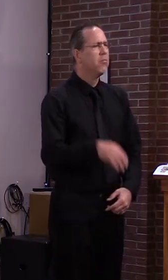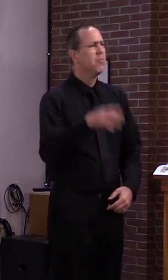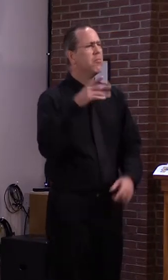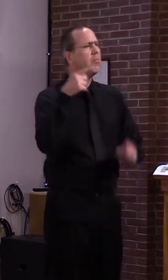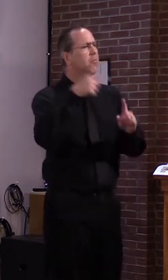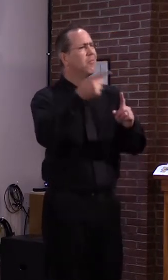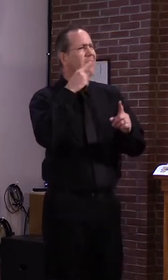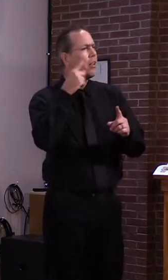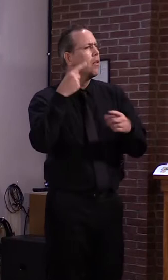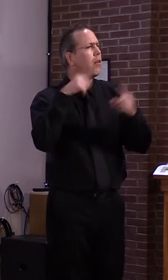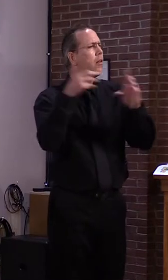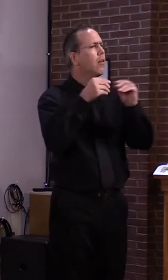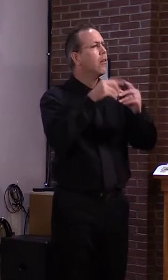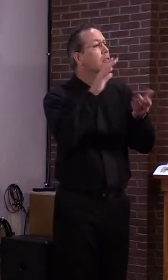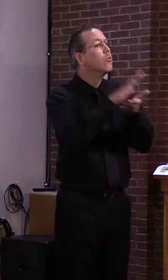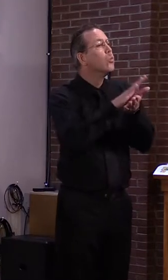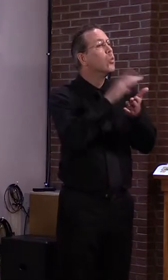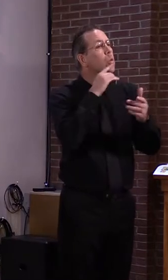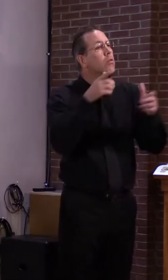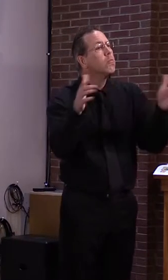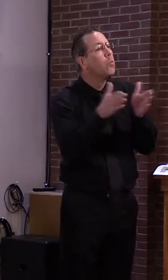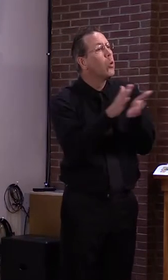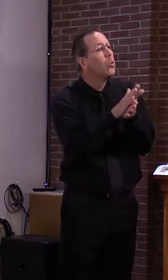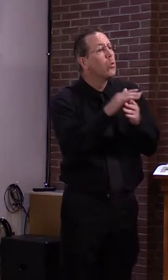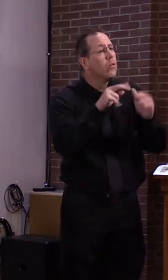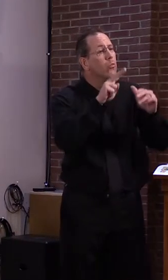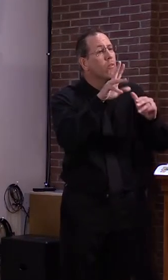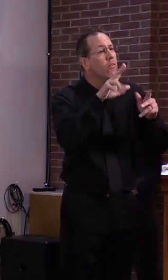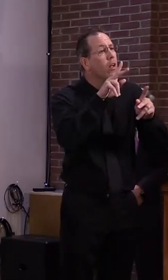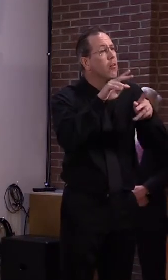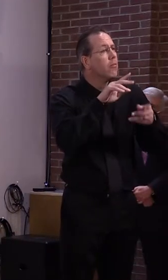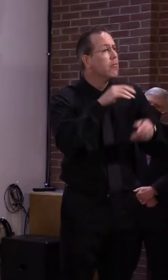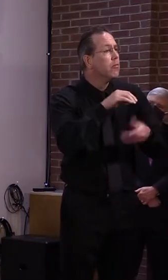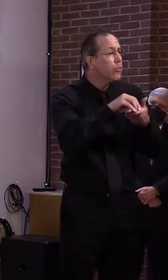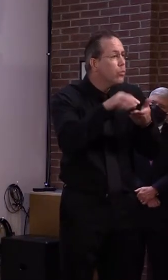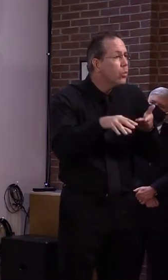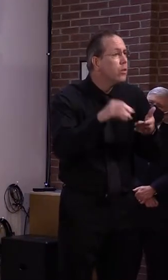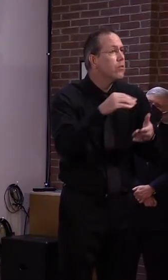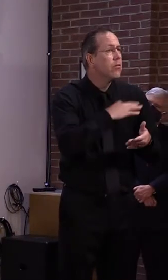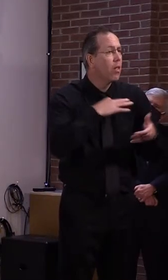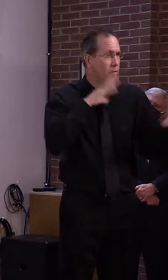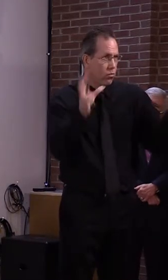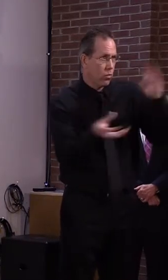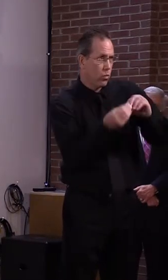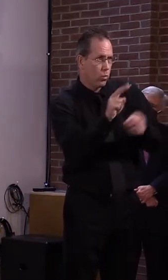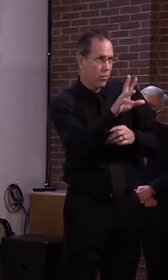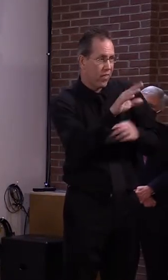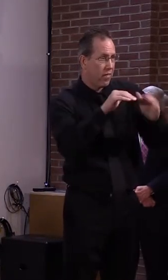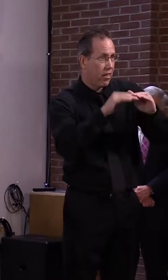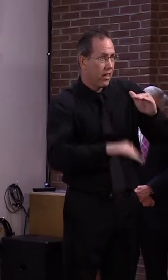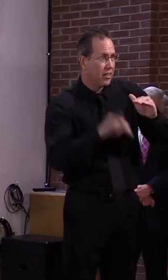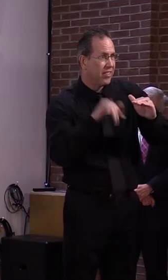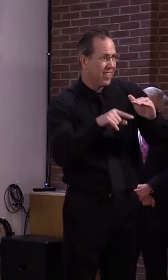Before I turn over to Secretary French, I did want to mention, very sorry to hear about your sister this past week, Mike.